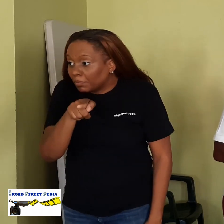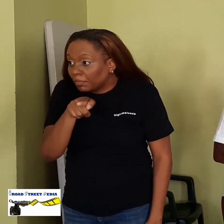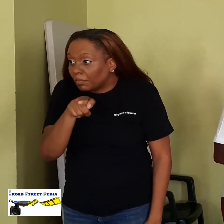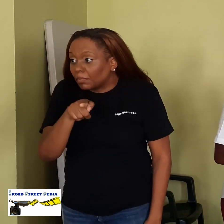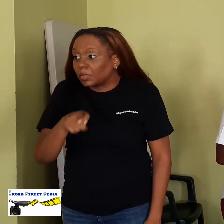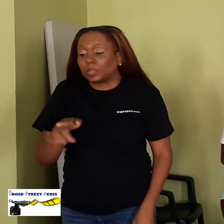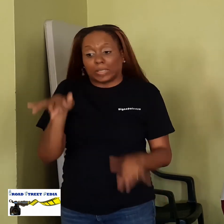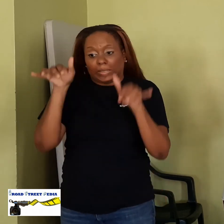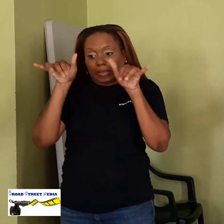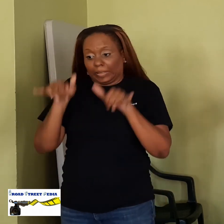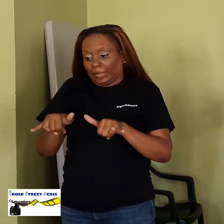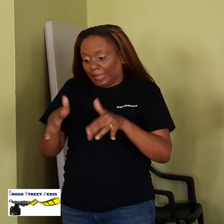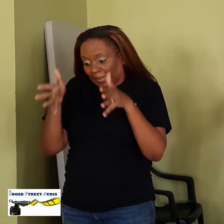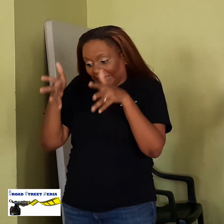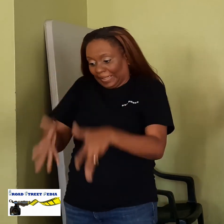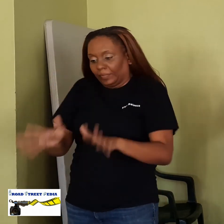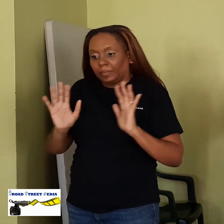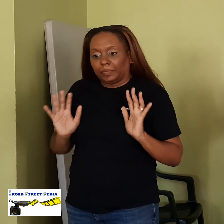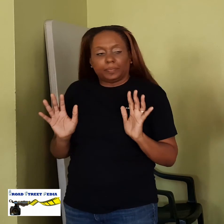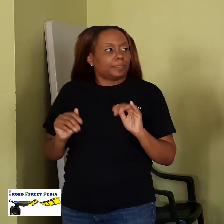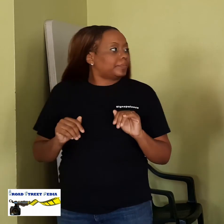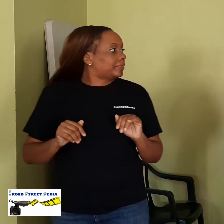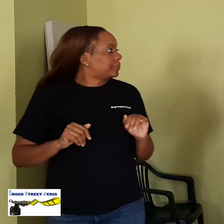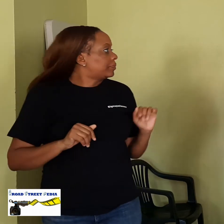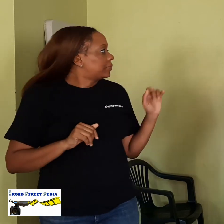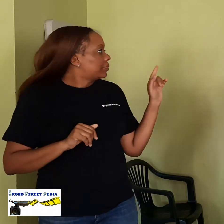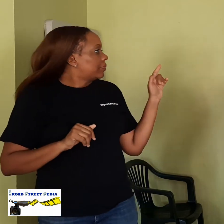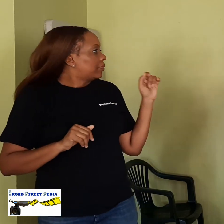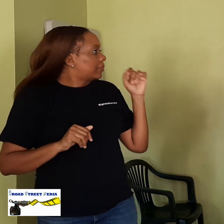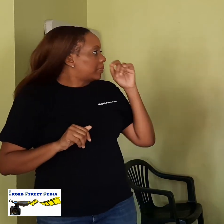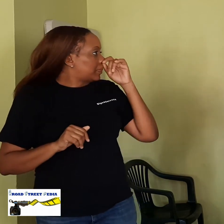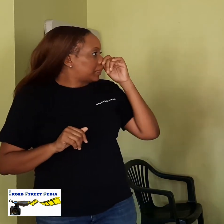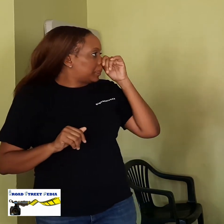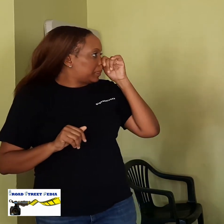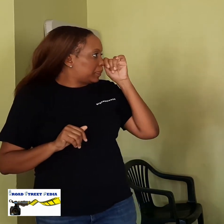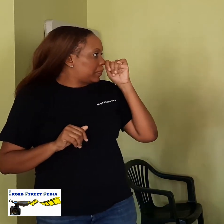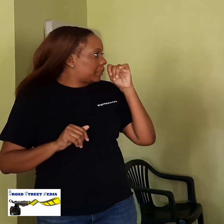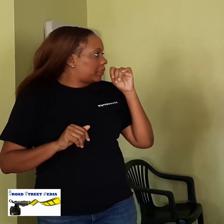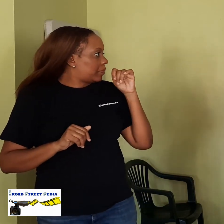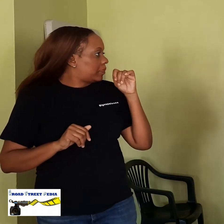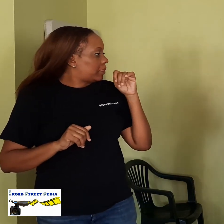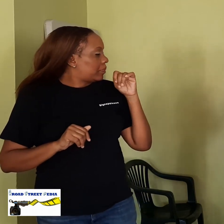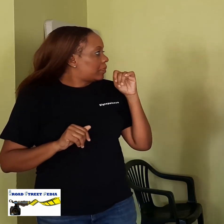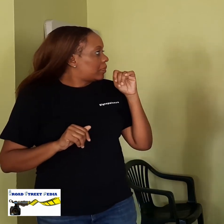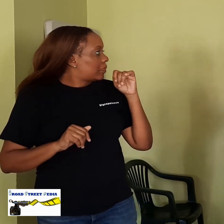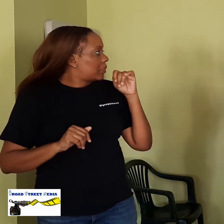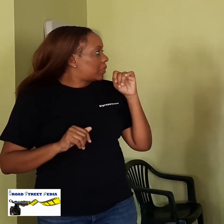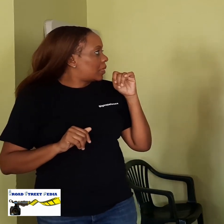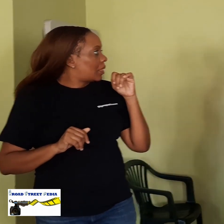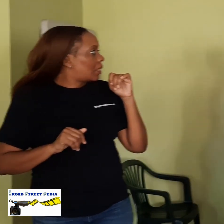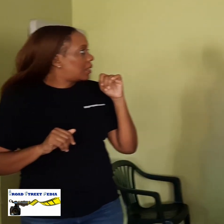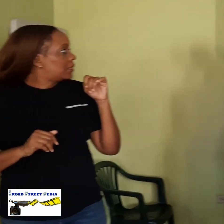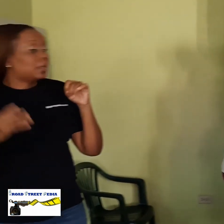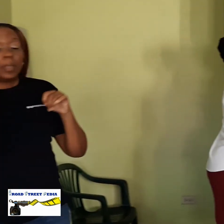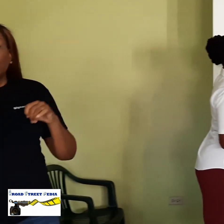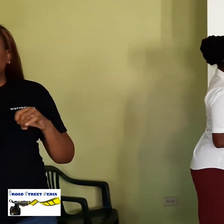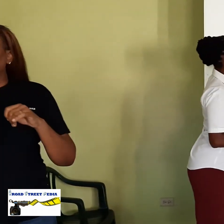particular variety. So what we do with the carrots is that we select them. And like I say, the bigger your